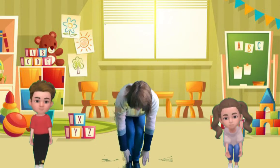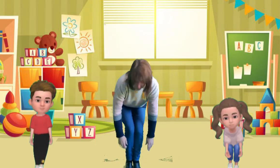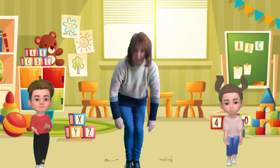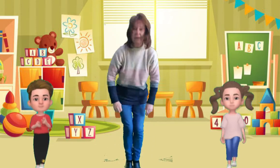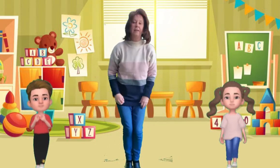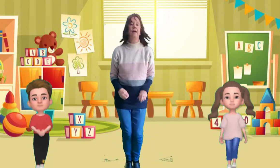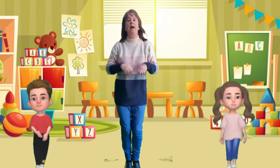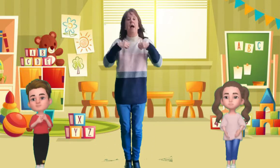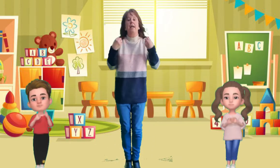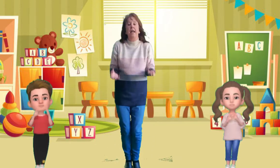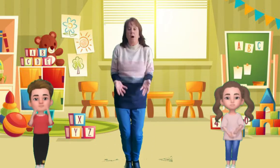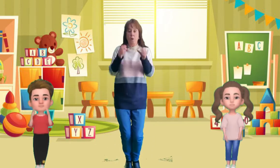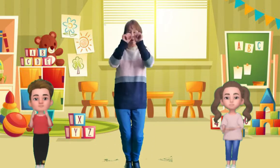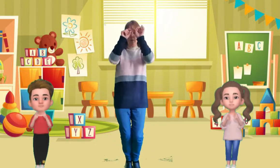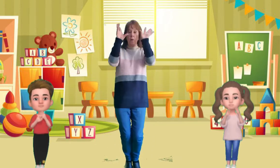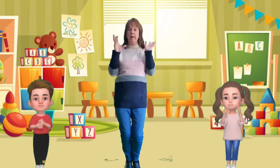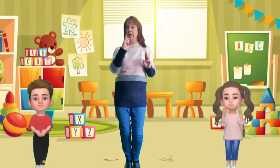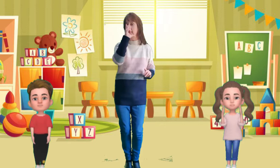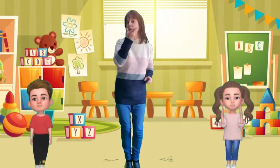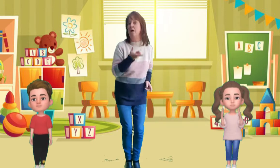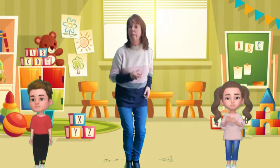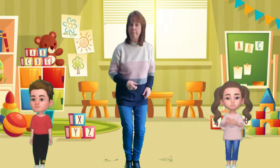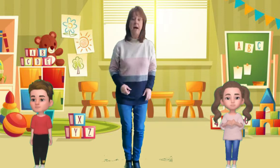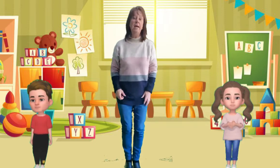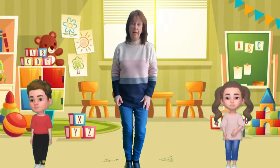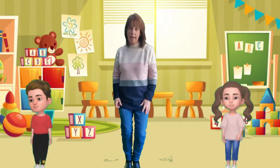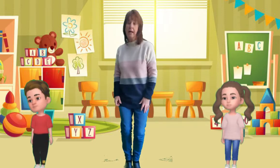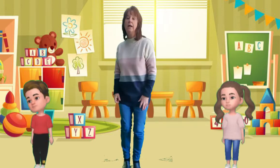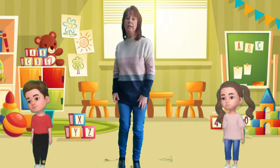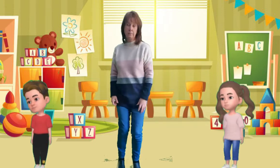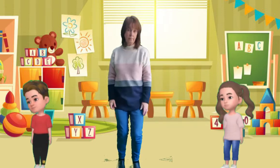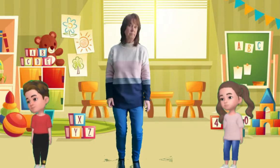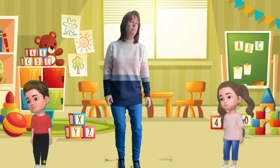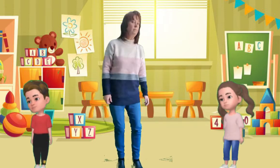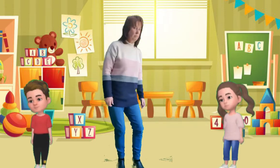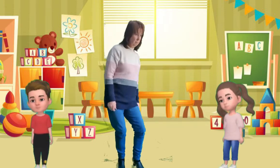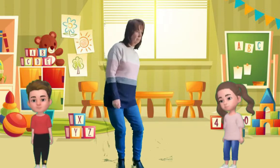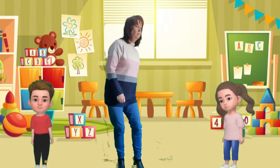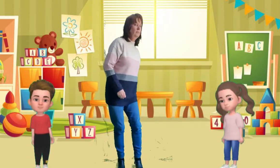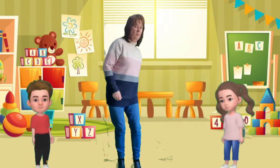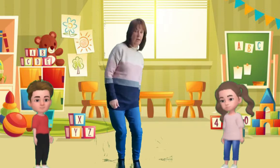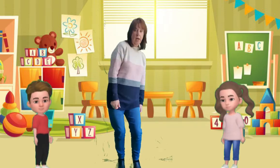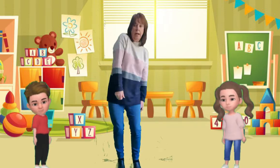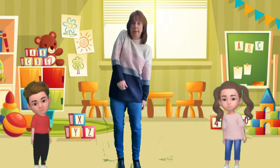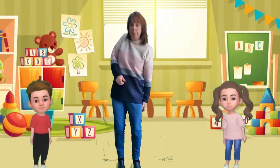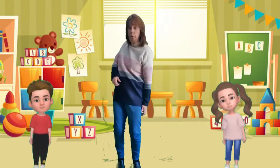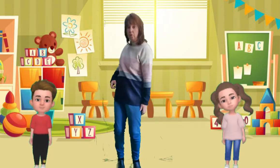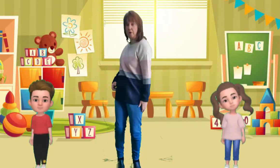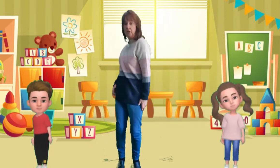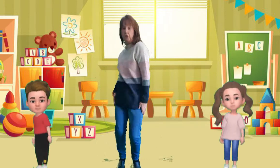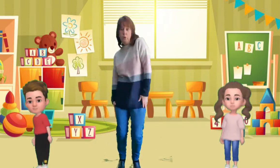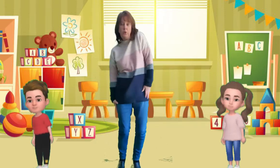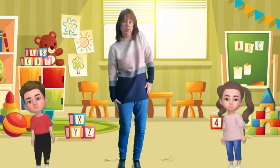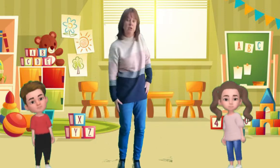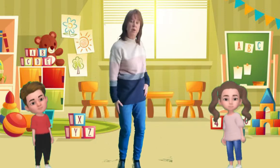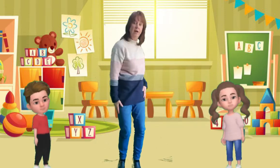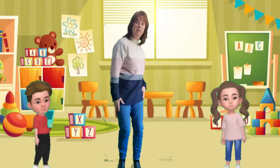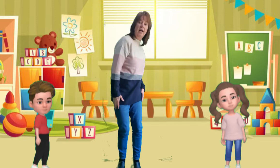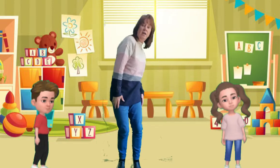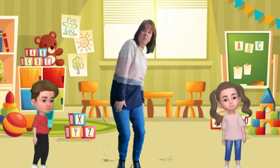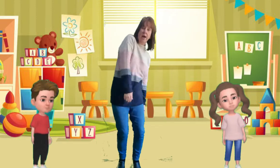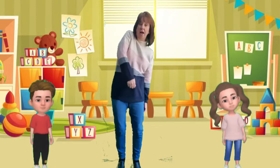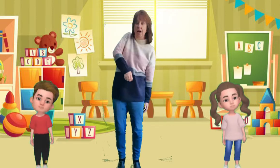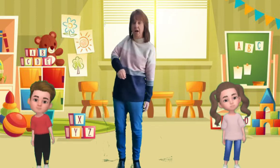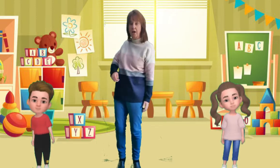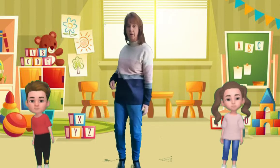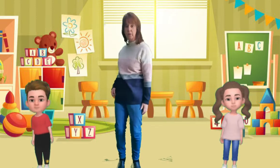toes. Now I'm awake, I can nod my head. I can move my shoulders